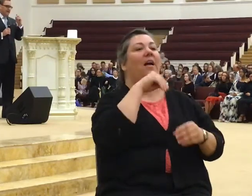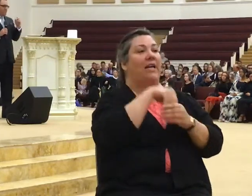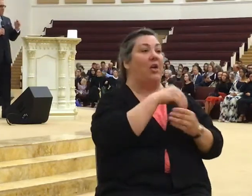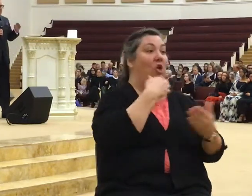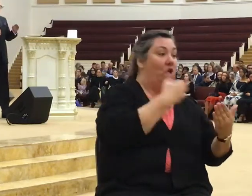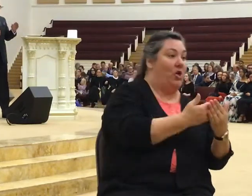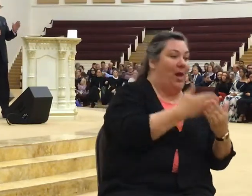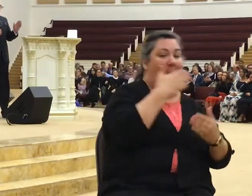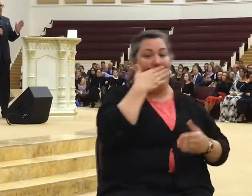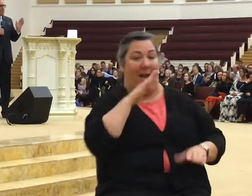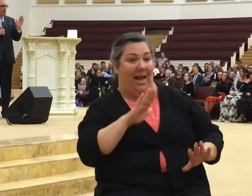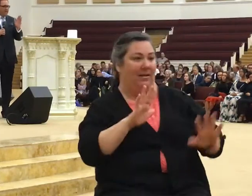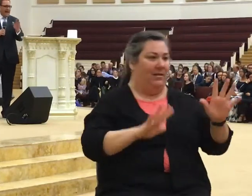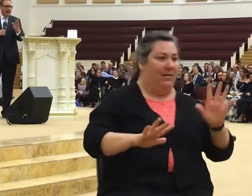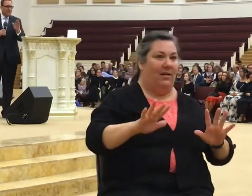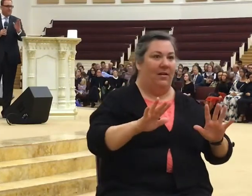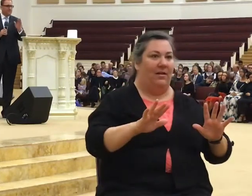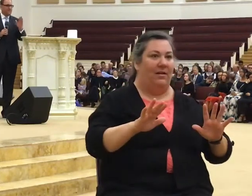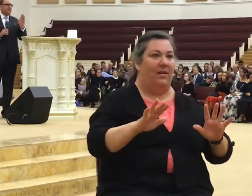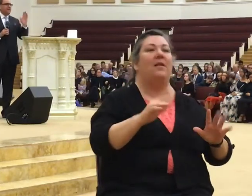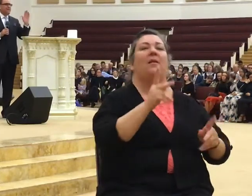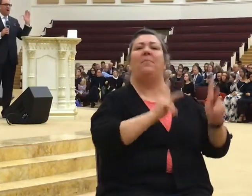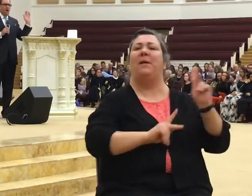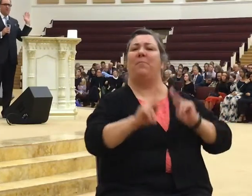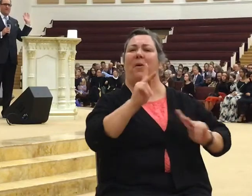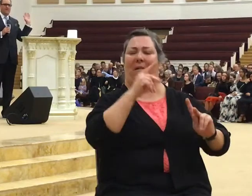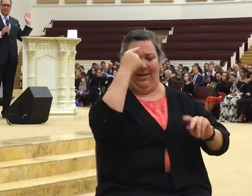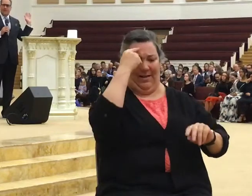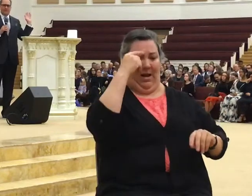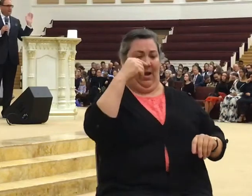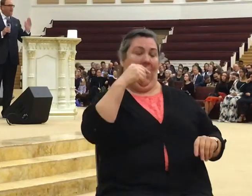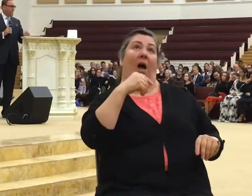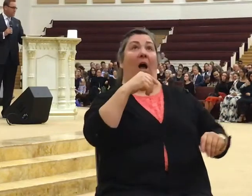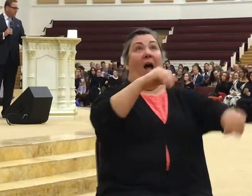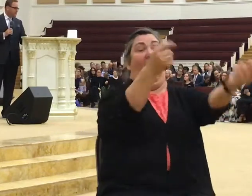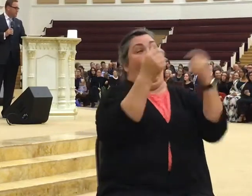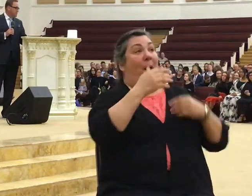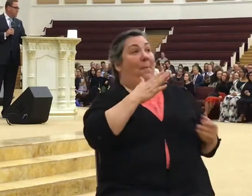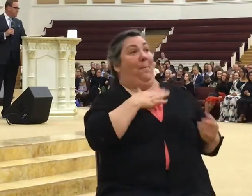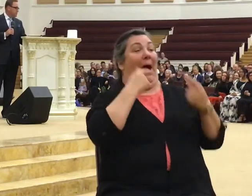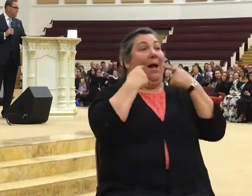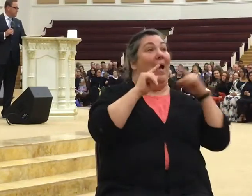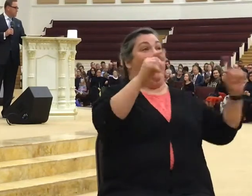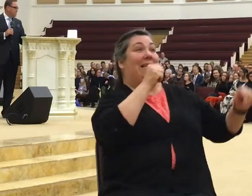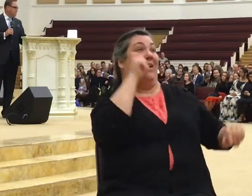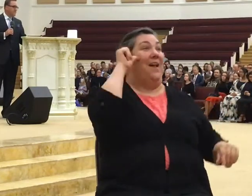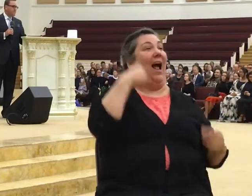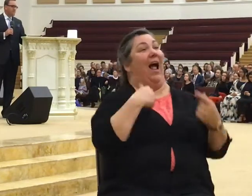It's like people that can't move on in life because they're still living all on yesterday's accomplishments.